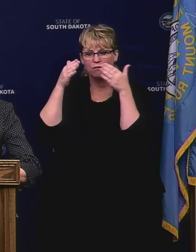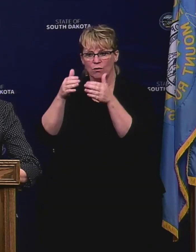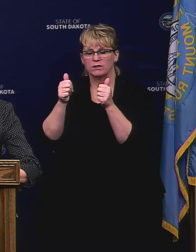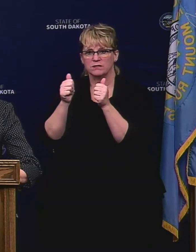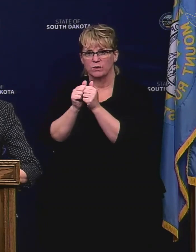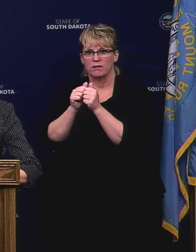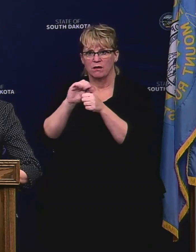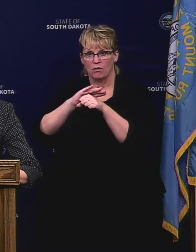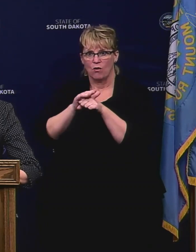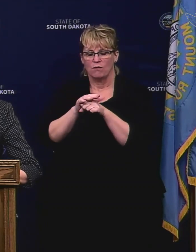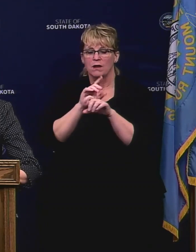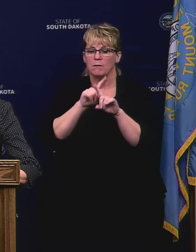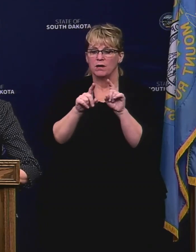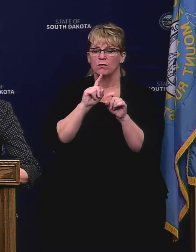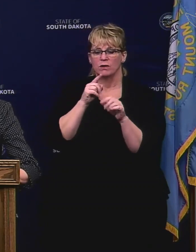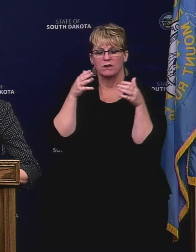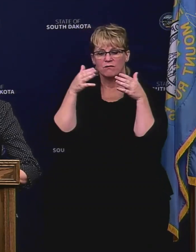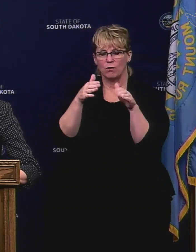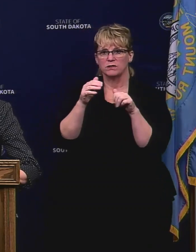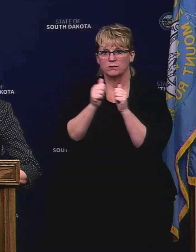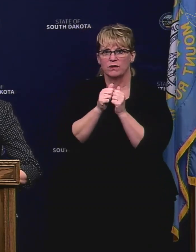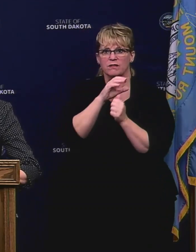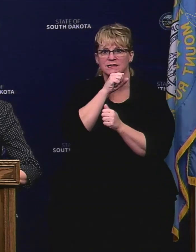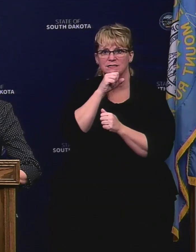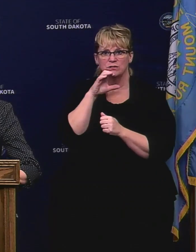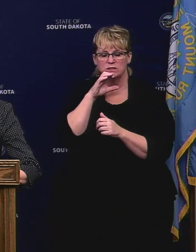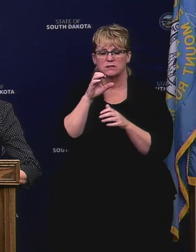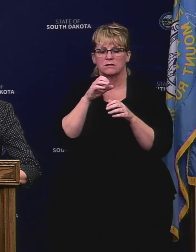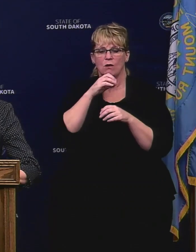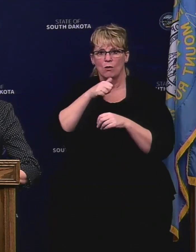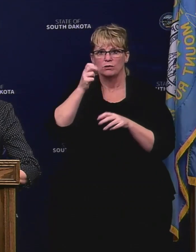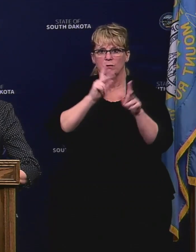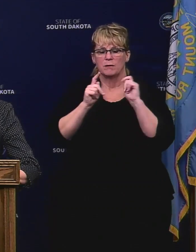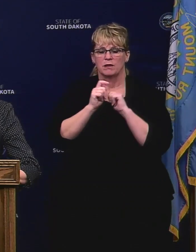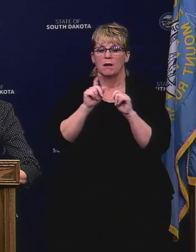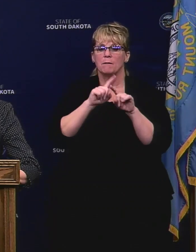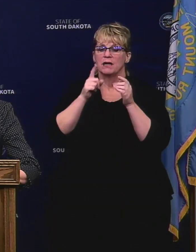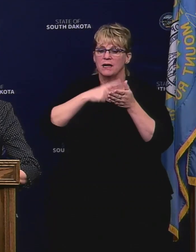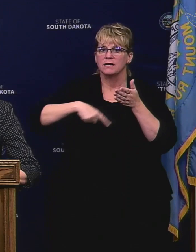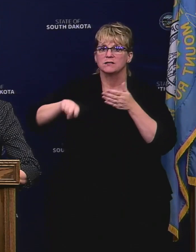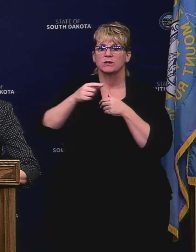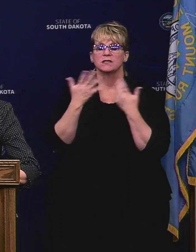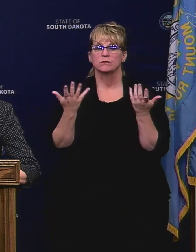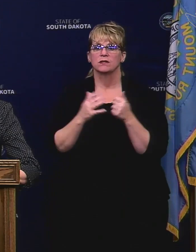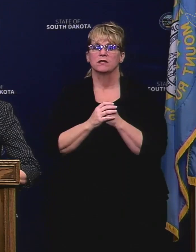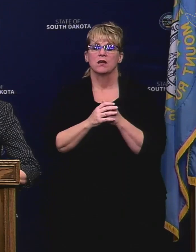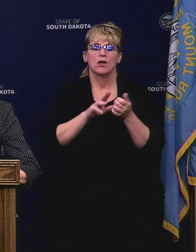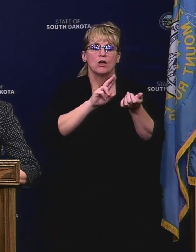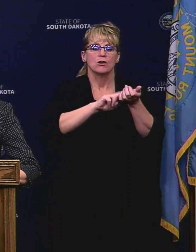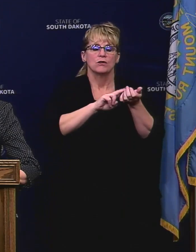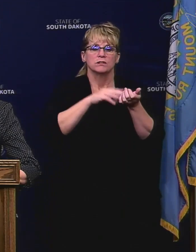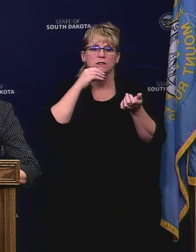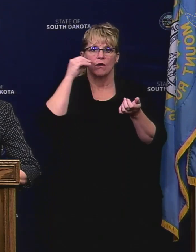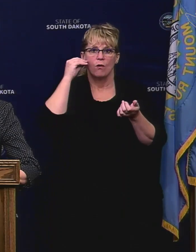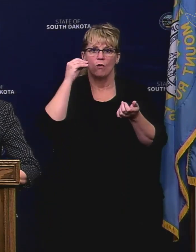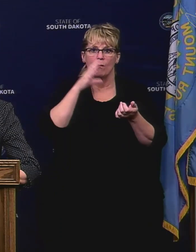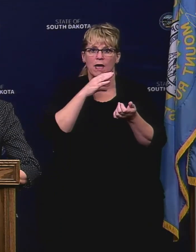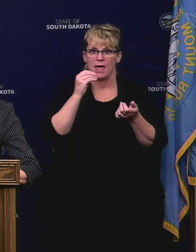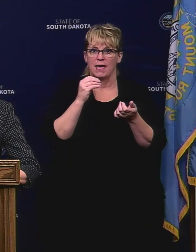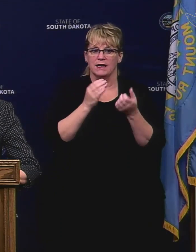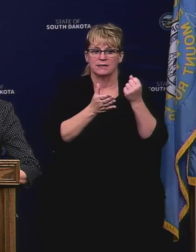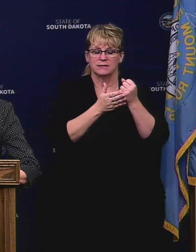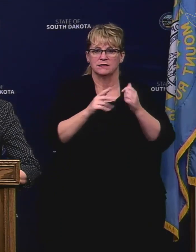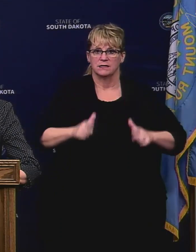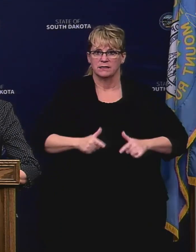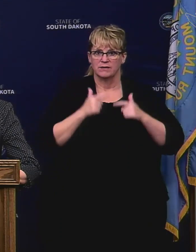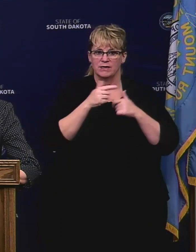vulnerable populations. The priority populations that we'll be focusing on starting next week include nursing home and assisted living residents and